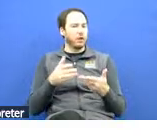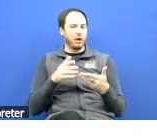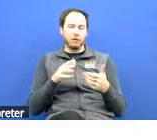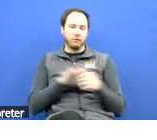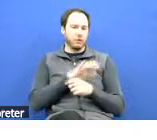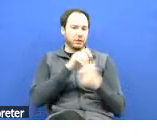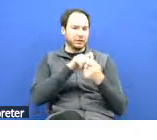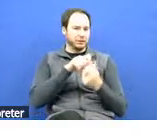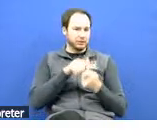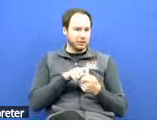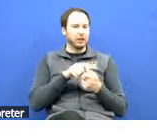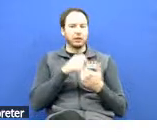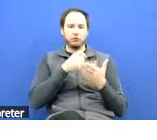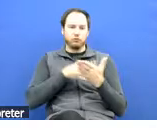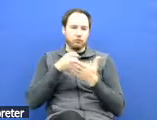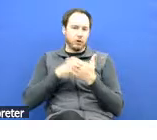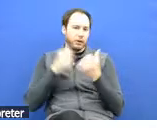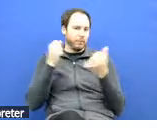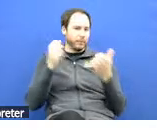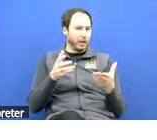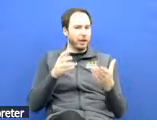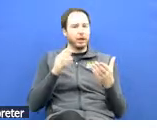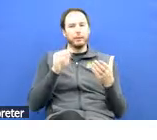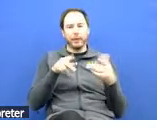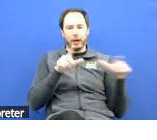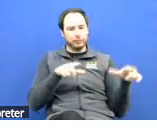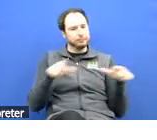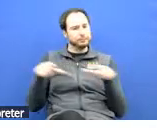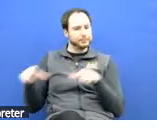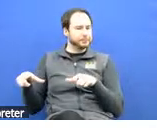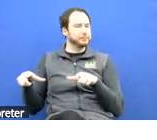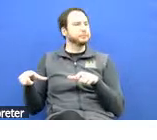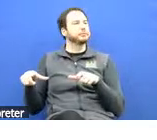detail, and there are a lot of drawings and maps